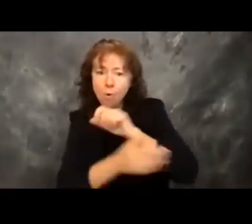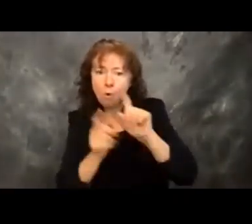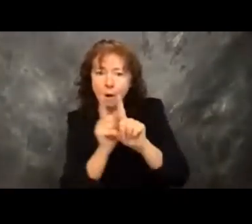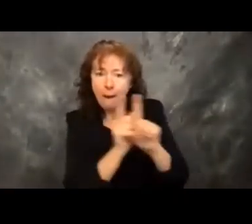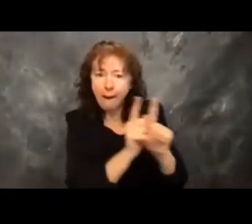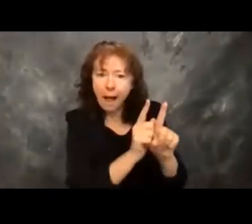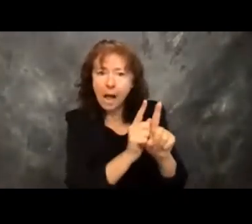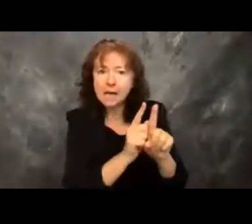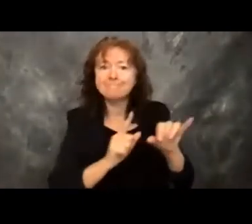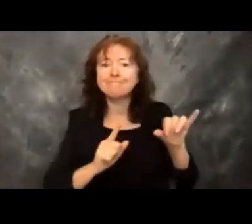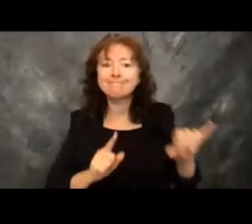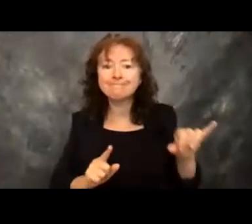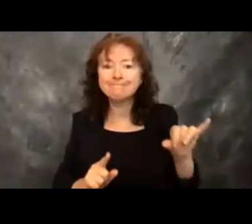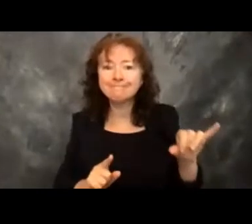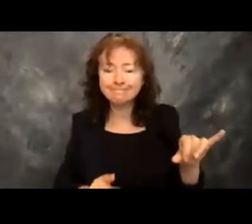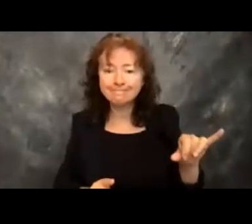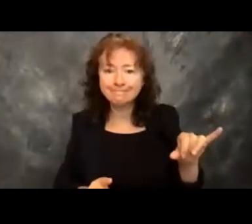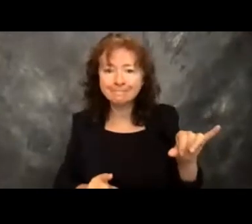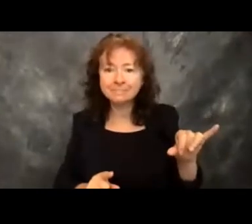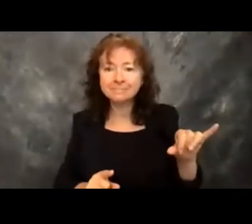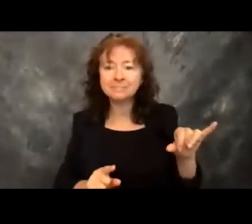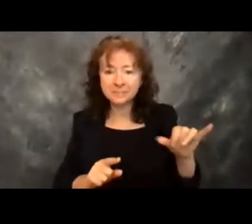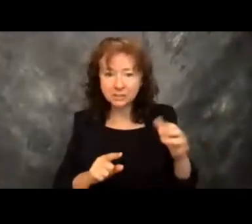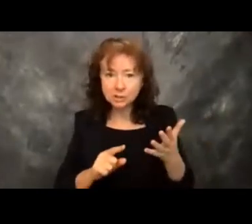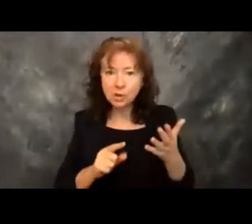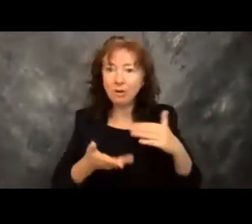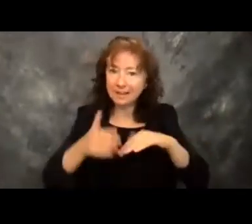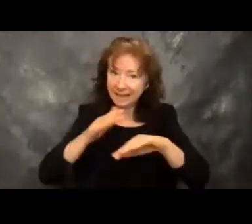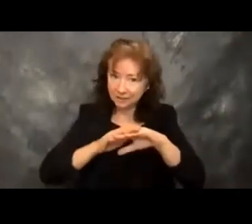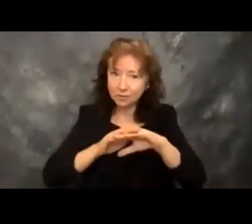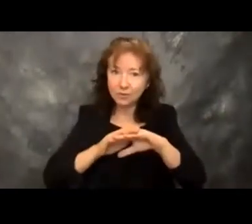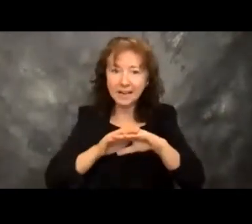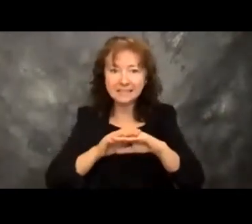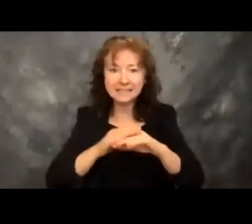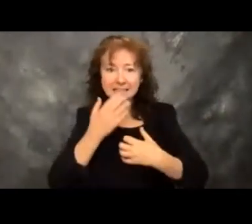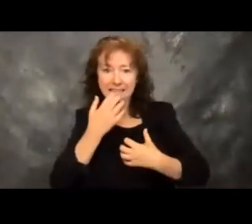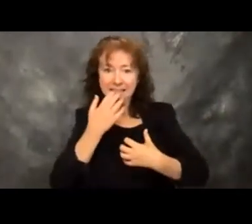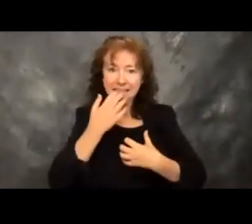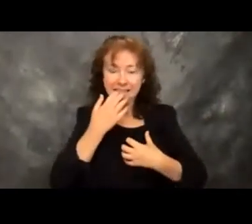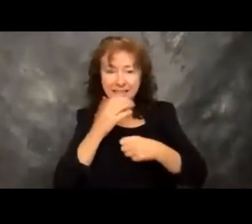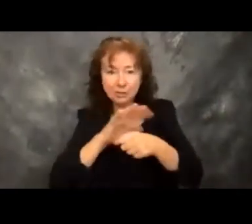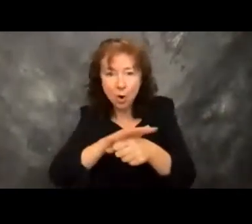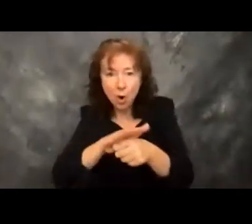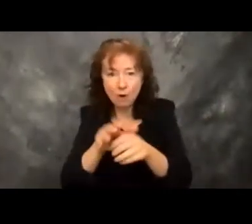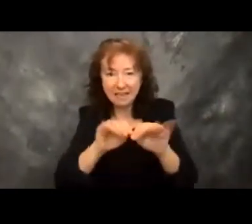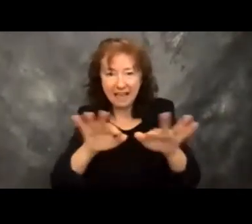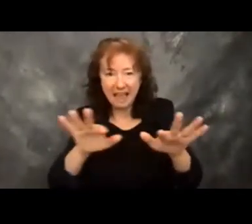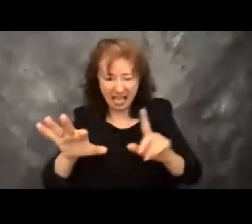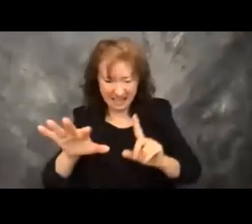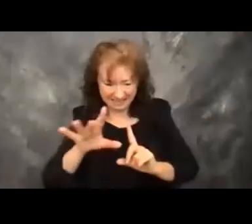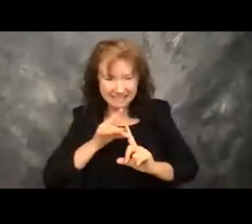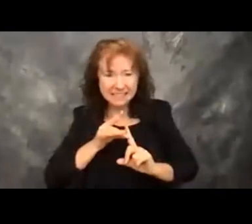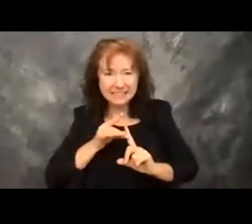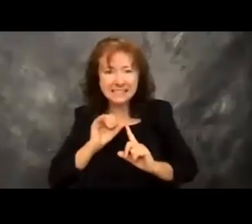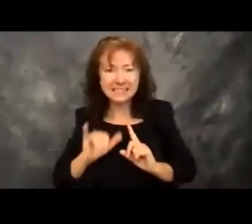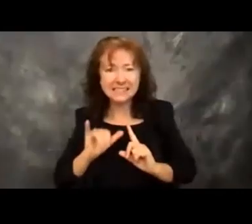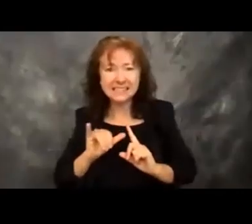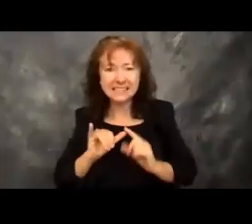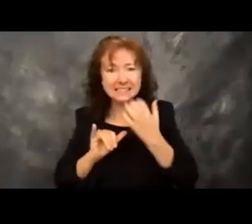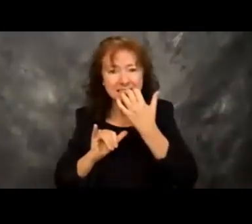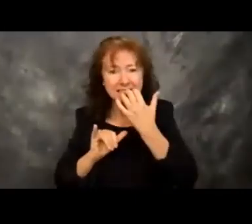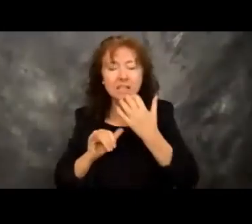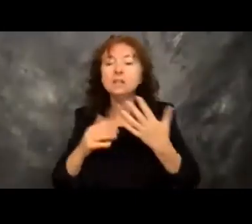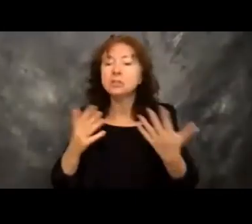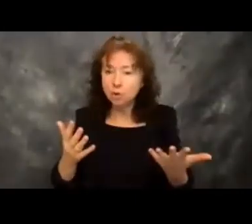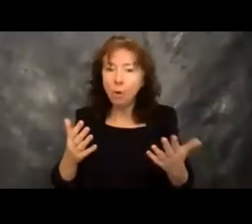this holds extra risks for virus spreading the virus. So this is a